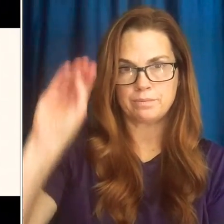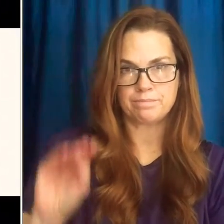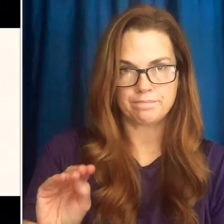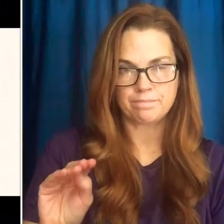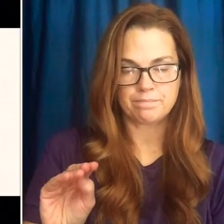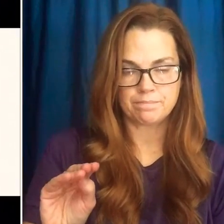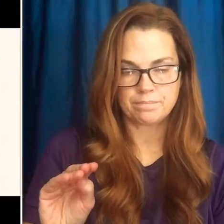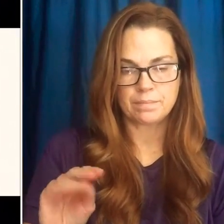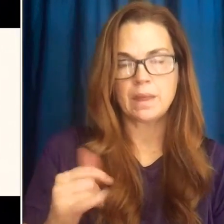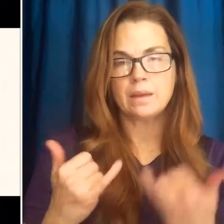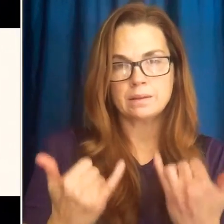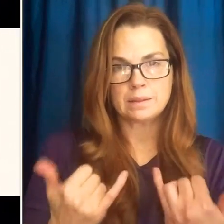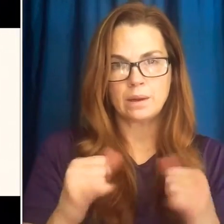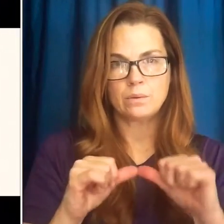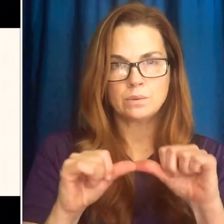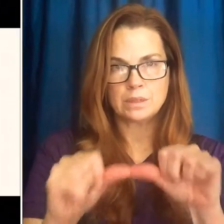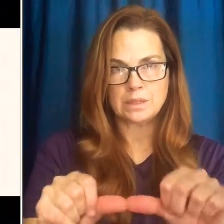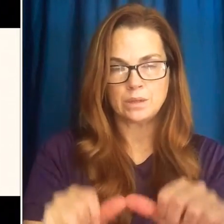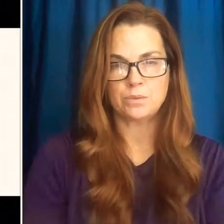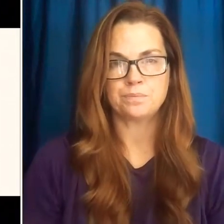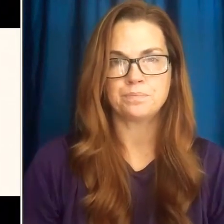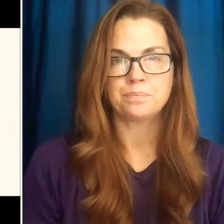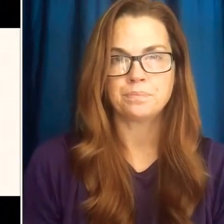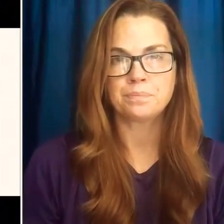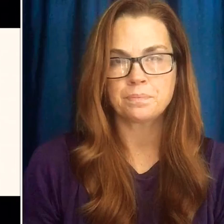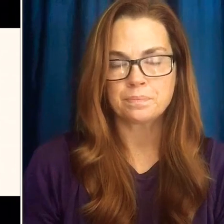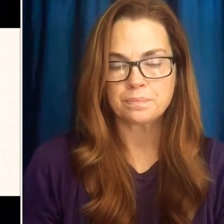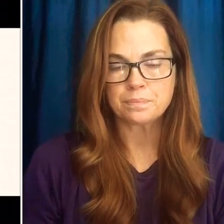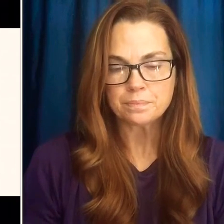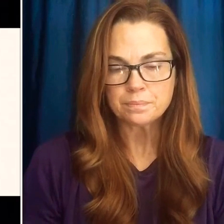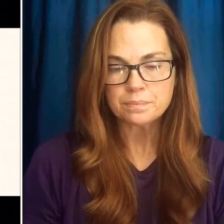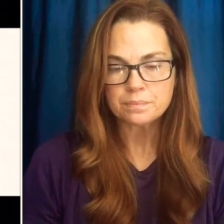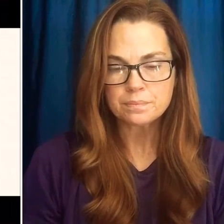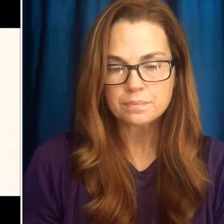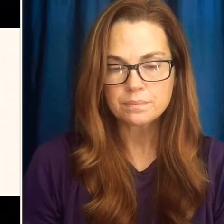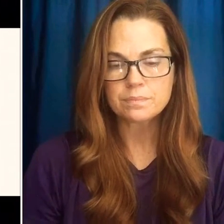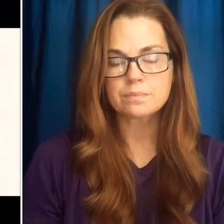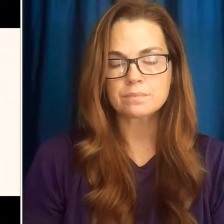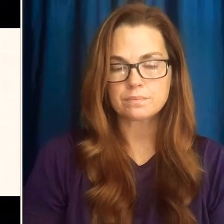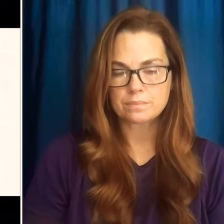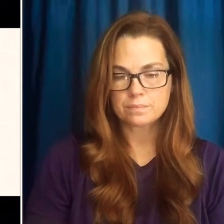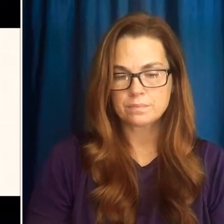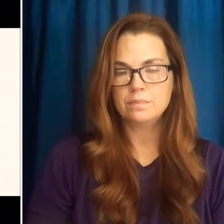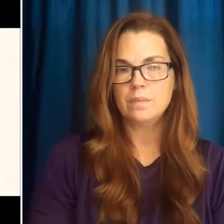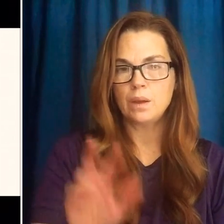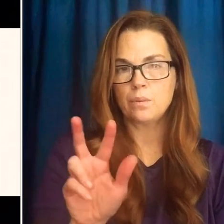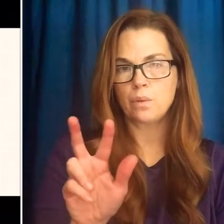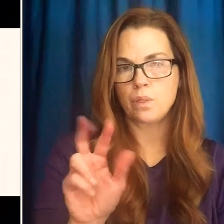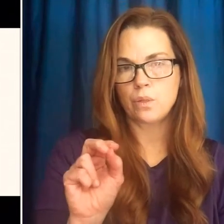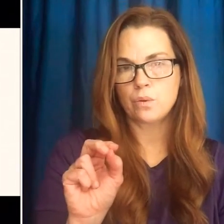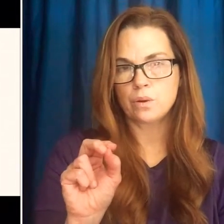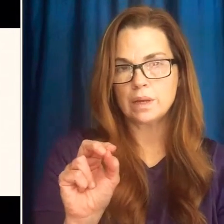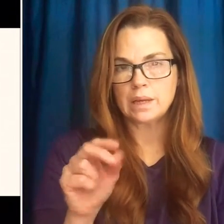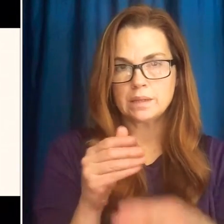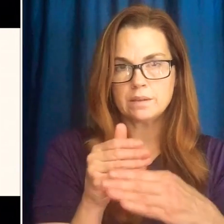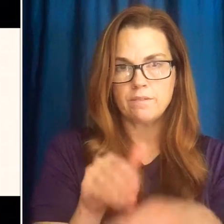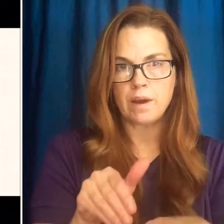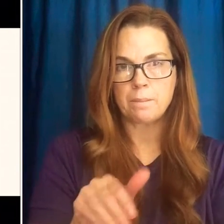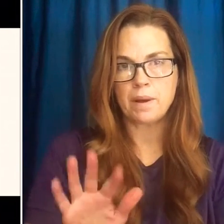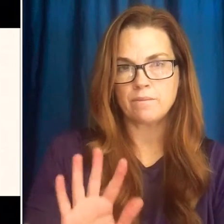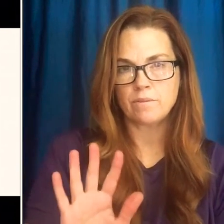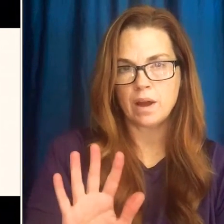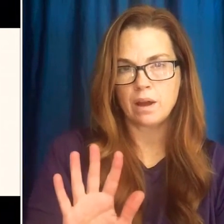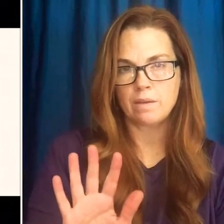can I subtract 5 from 30, or how many groups of 5 can I make from 30? And it appears the answer is